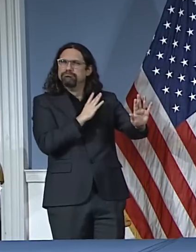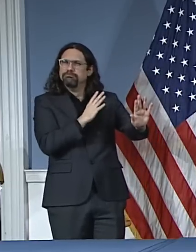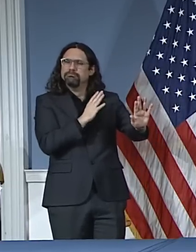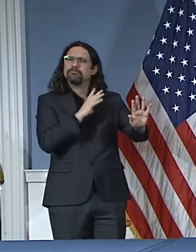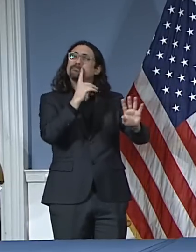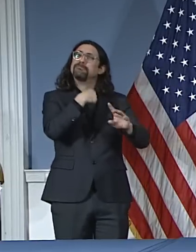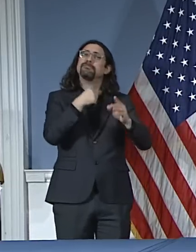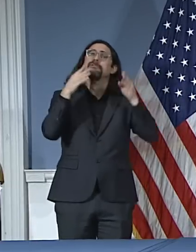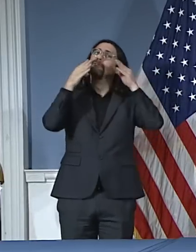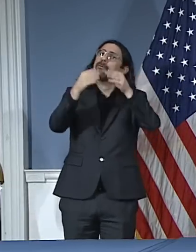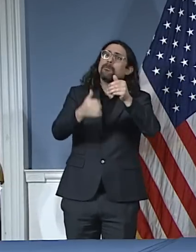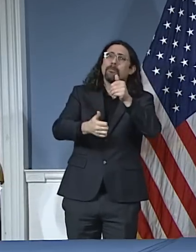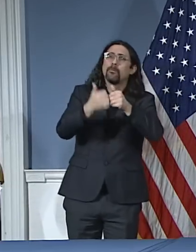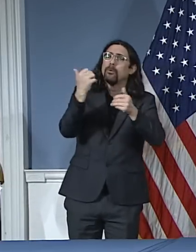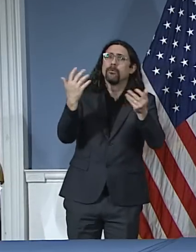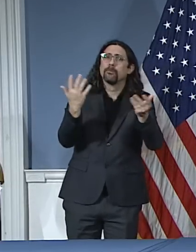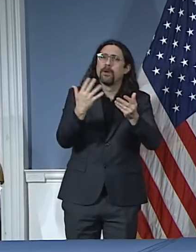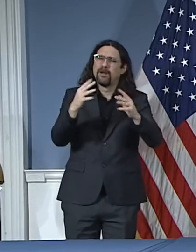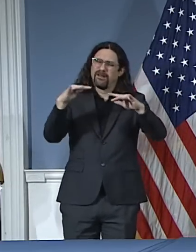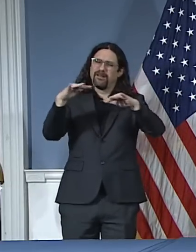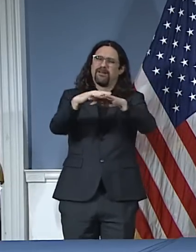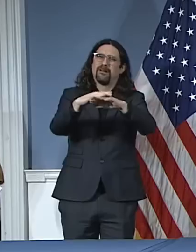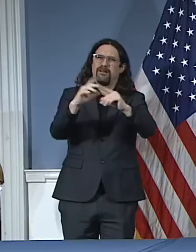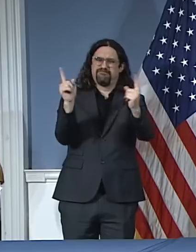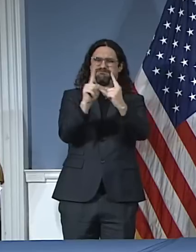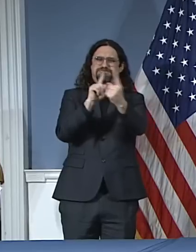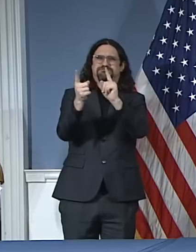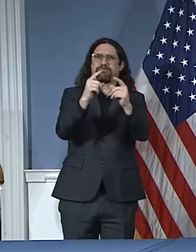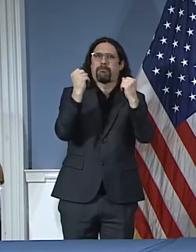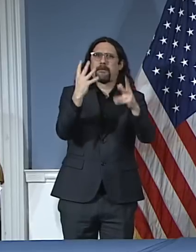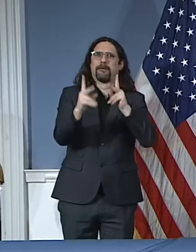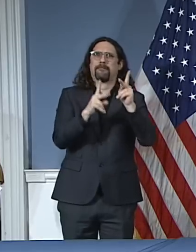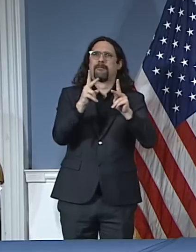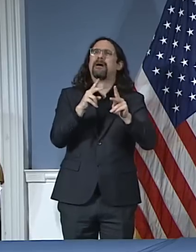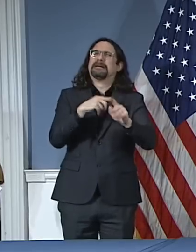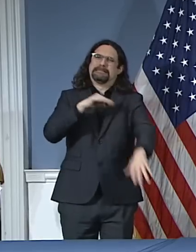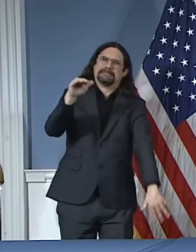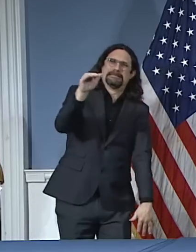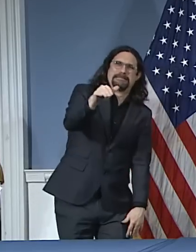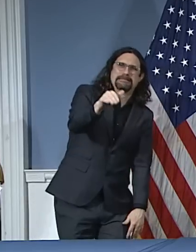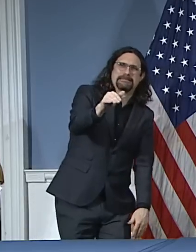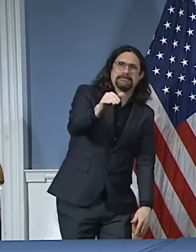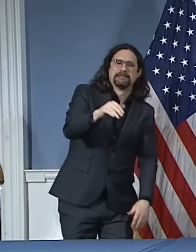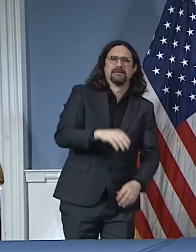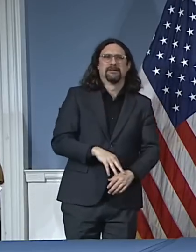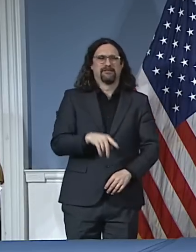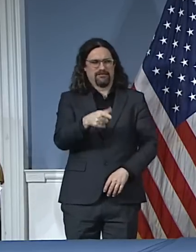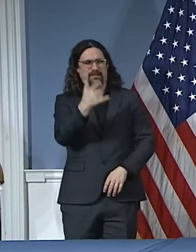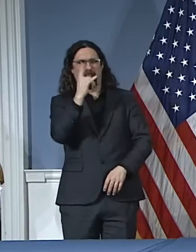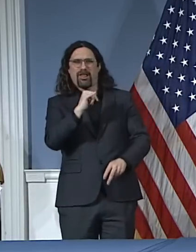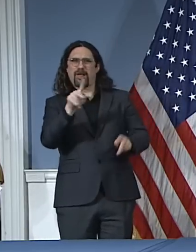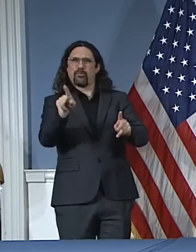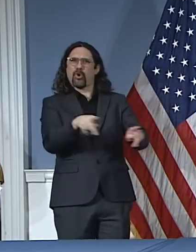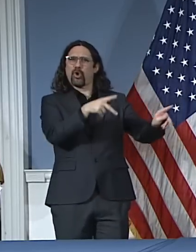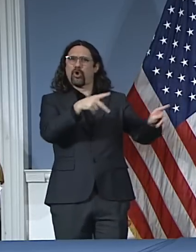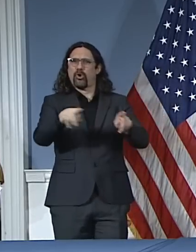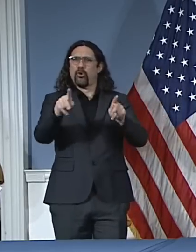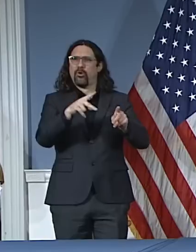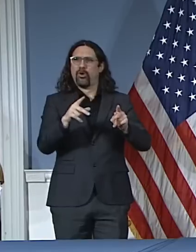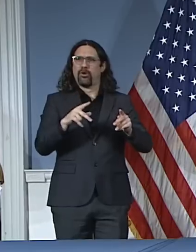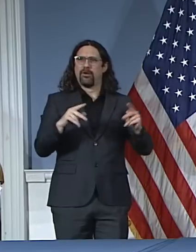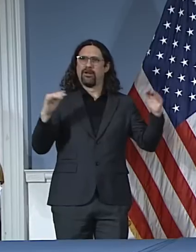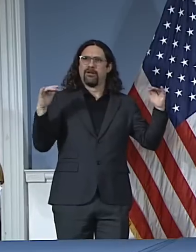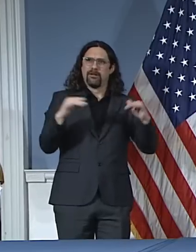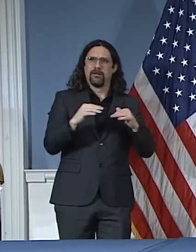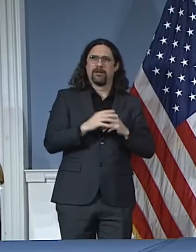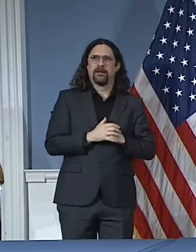think long distance here. This is a long game. So those backyard parties, those DJs, I'm sorry, DJs, I know how everyone is hurting